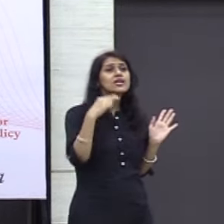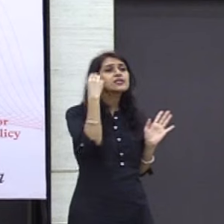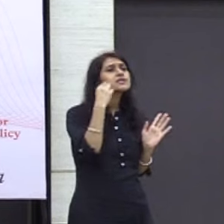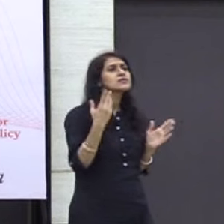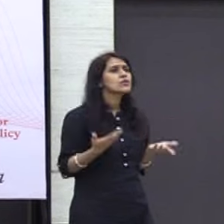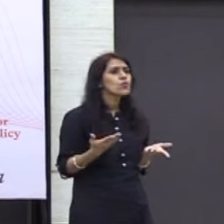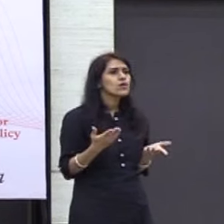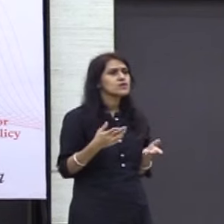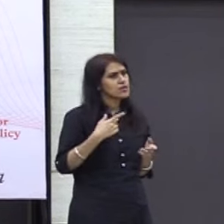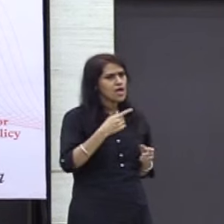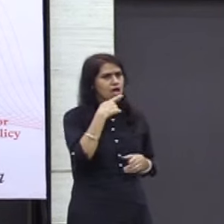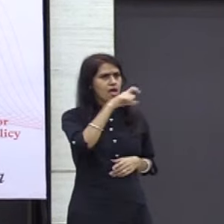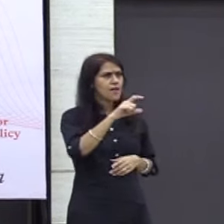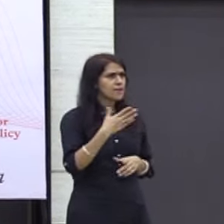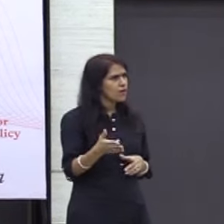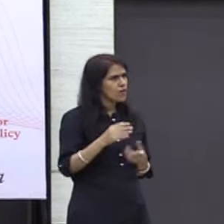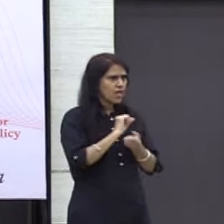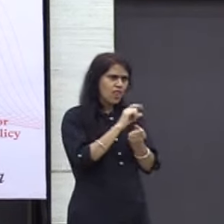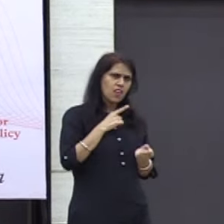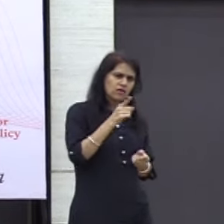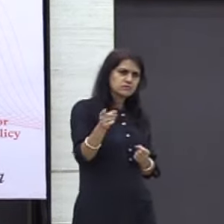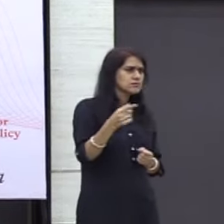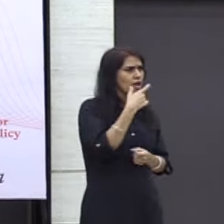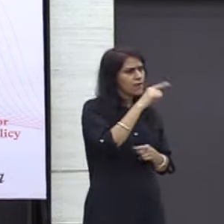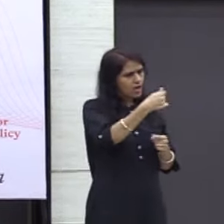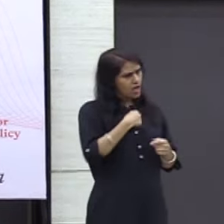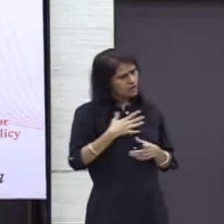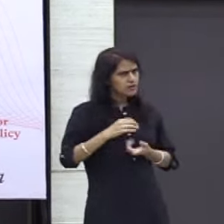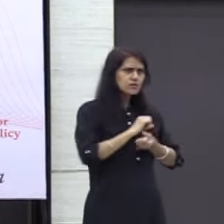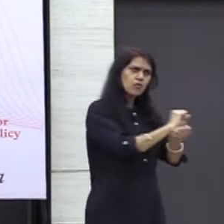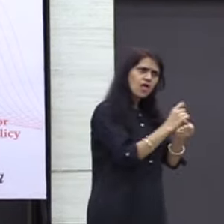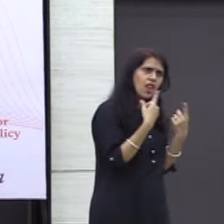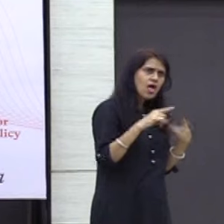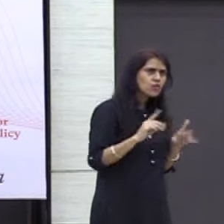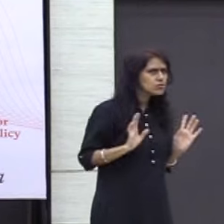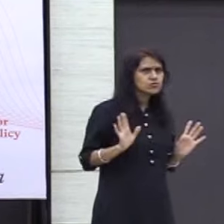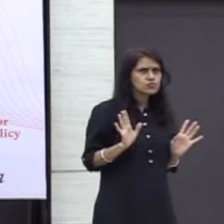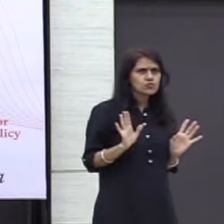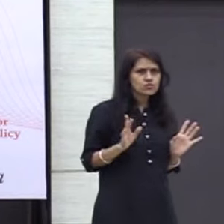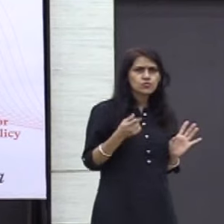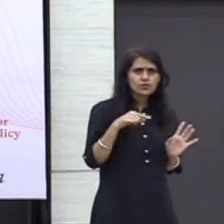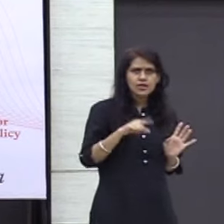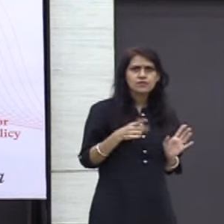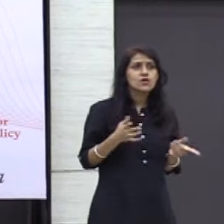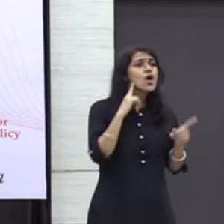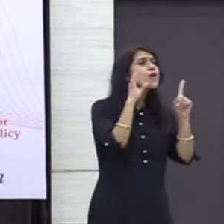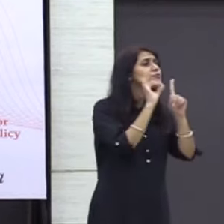reasons? Somebody files a complaint and you take away my liberty. That's right. That can't be a reason. That's right. Right? That complaint must be based on